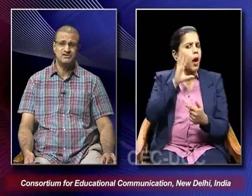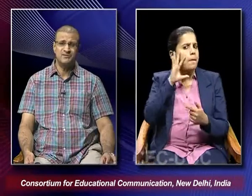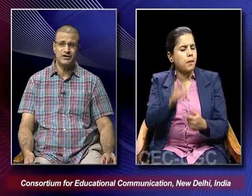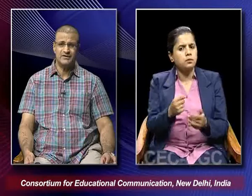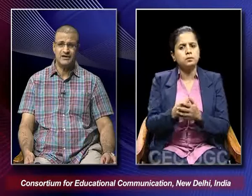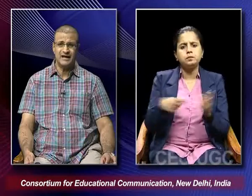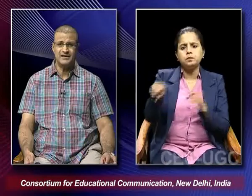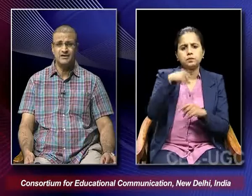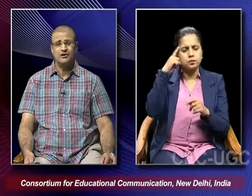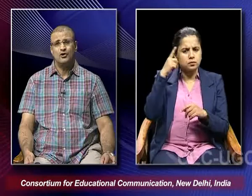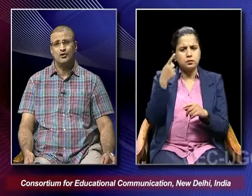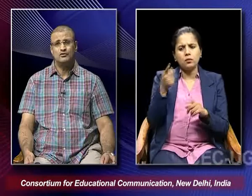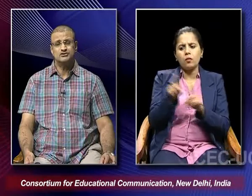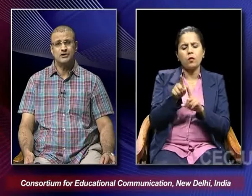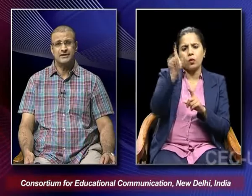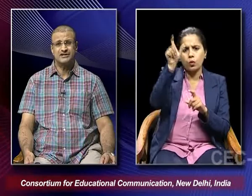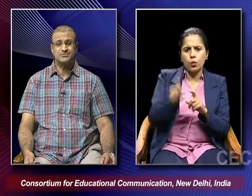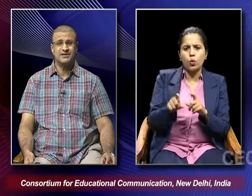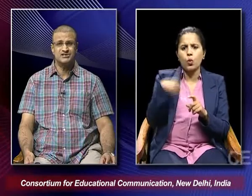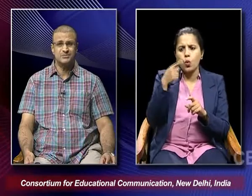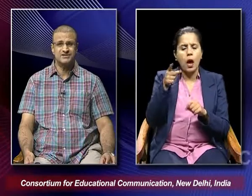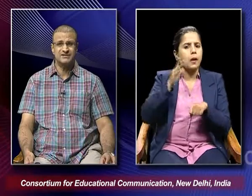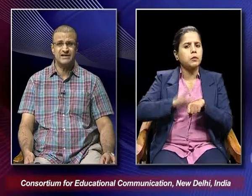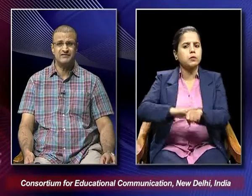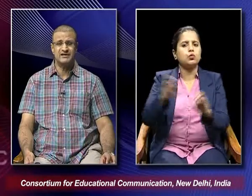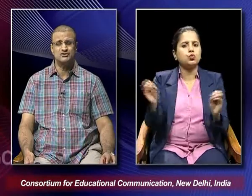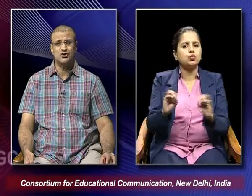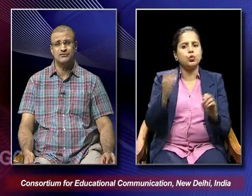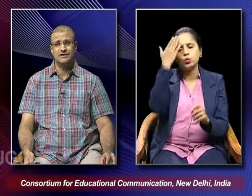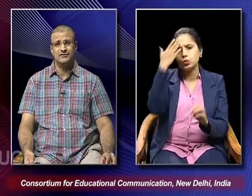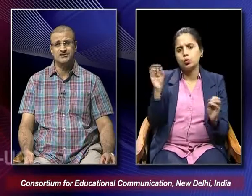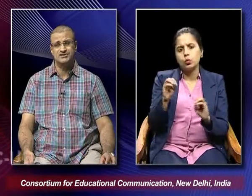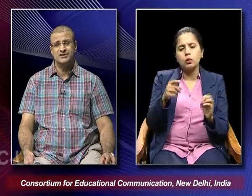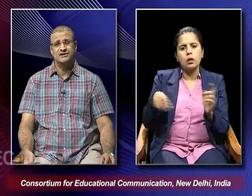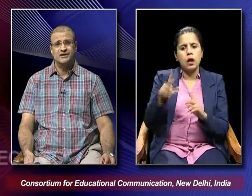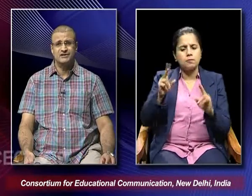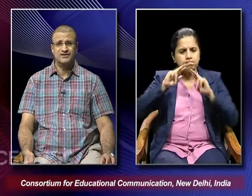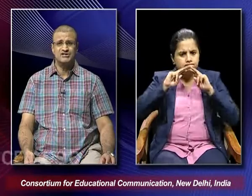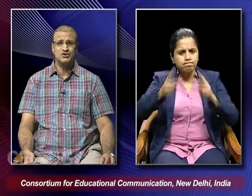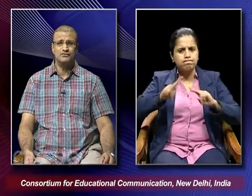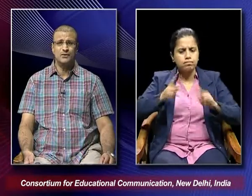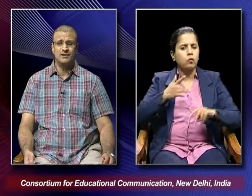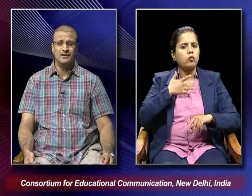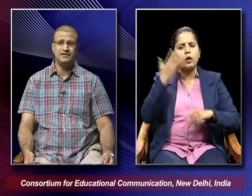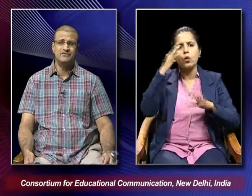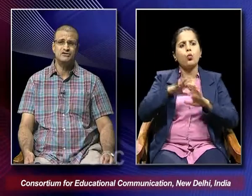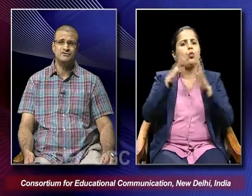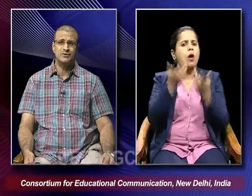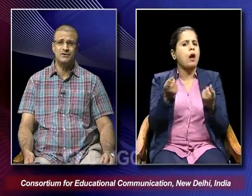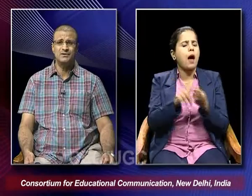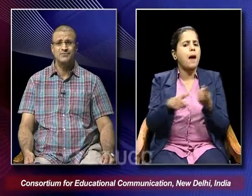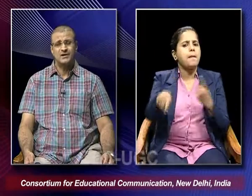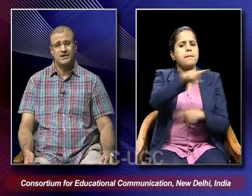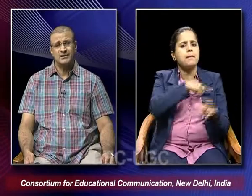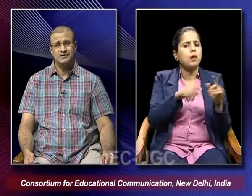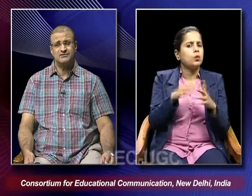was some kind of an anari, or who was not an experienced person that way. He was not well versed in the ways of the world, and the ways of the